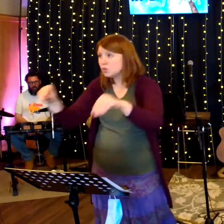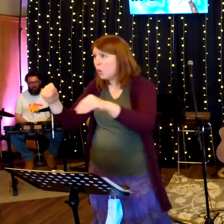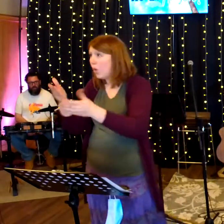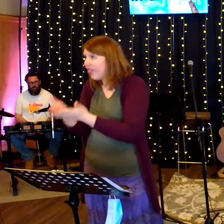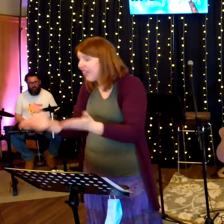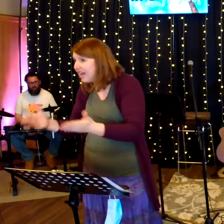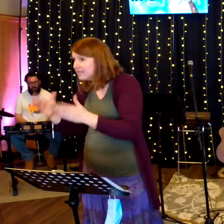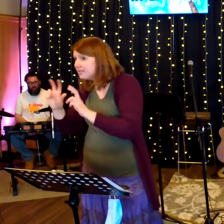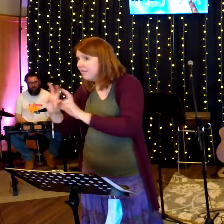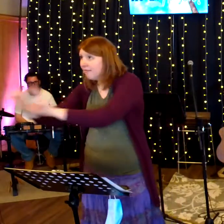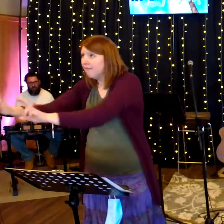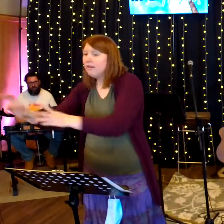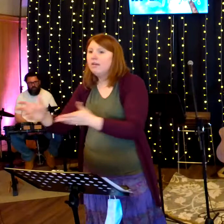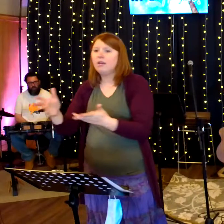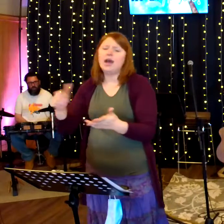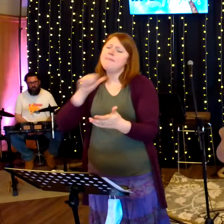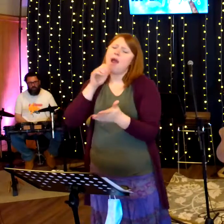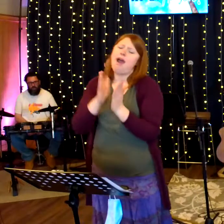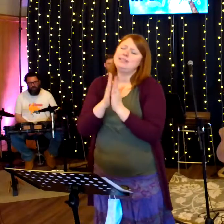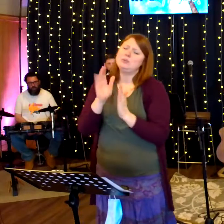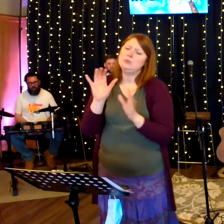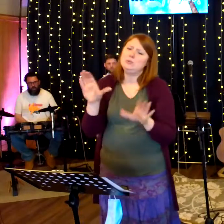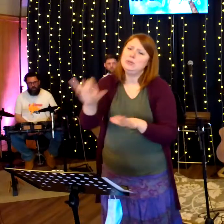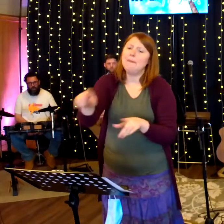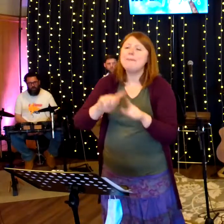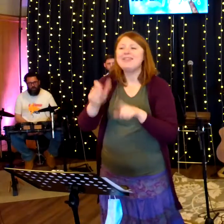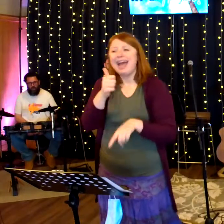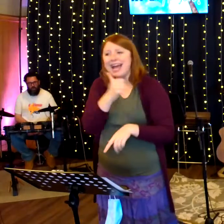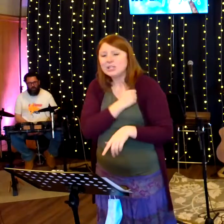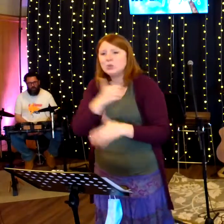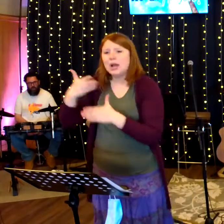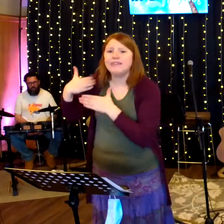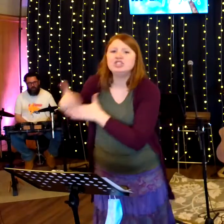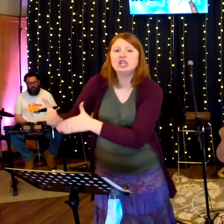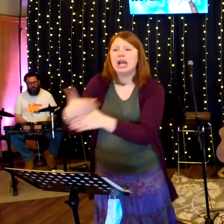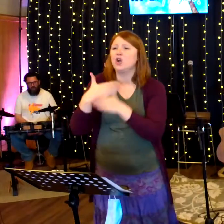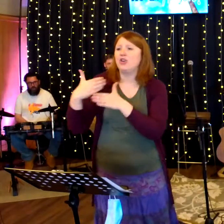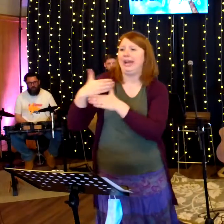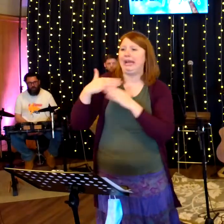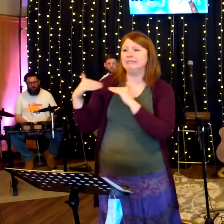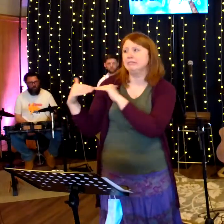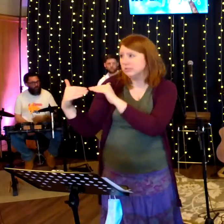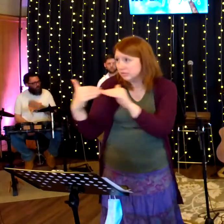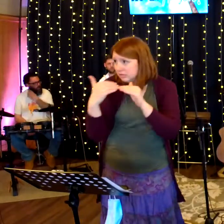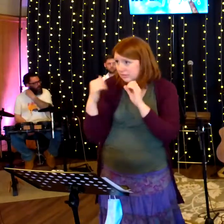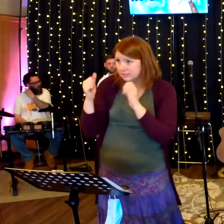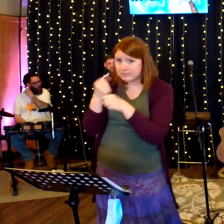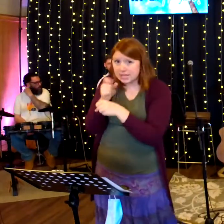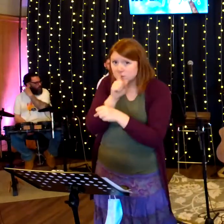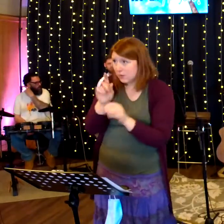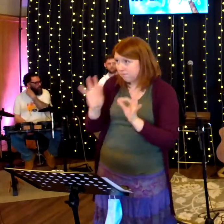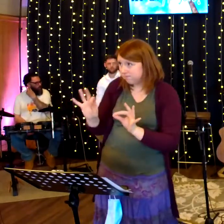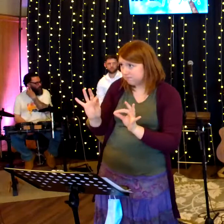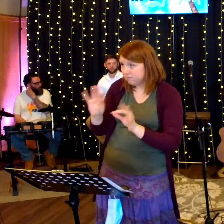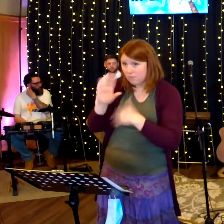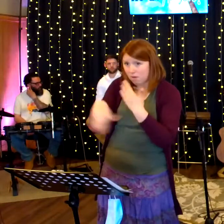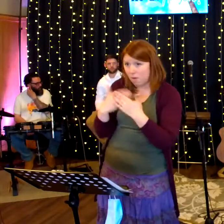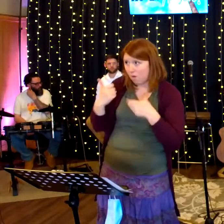And yes, we're not going to ask you to do that. But it's the attitude that I'm talking about here. The church was focused